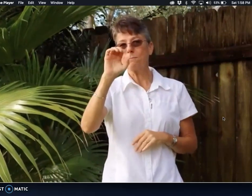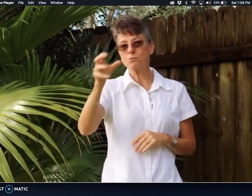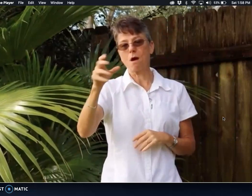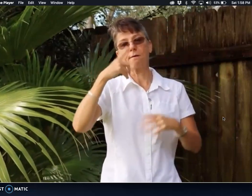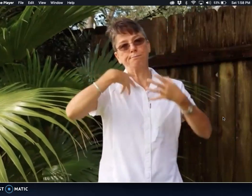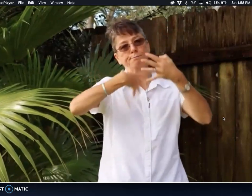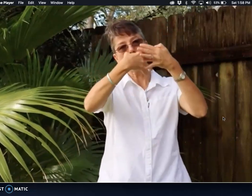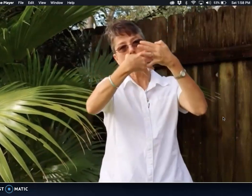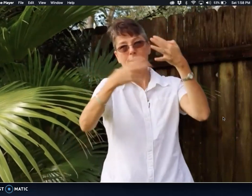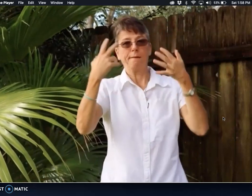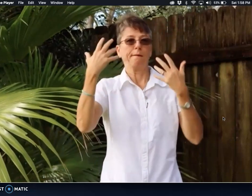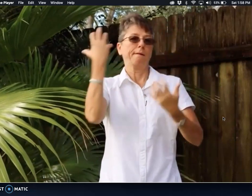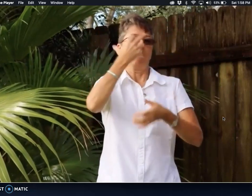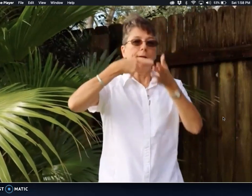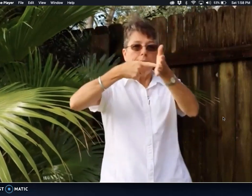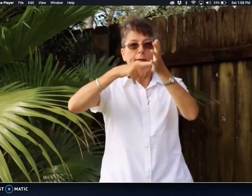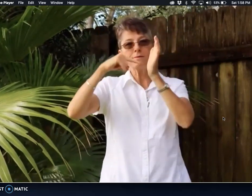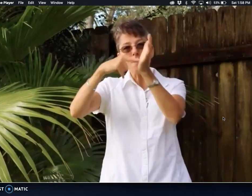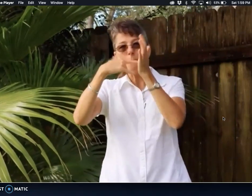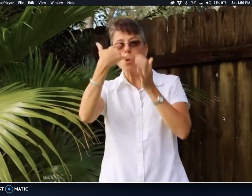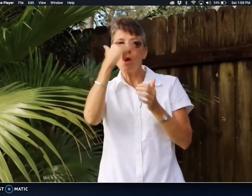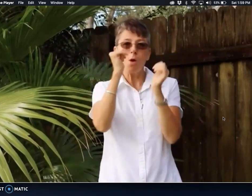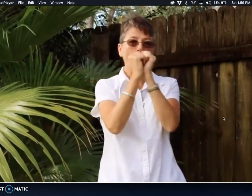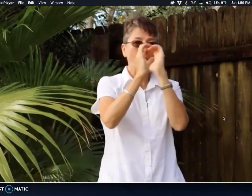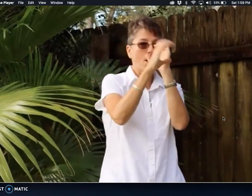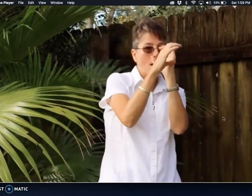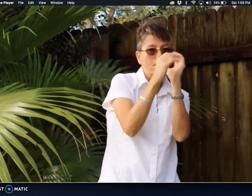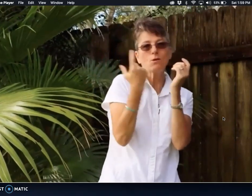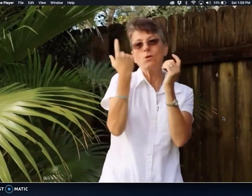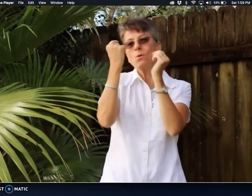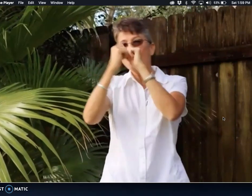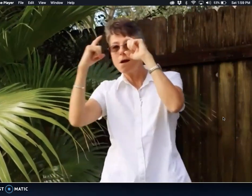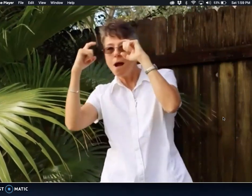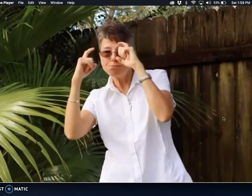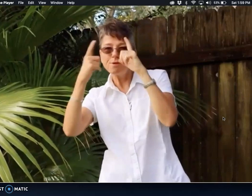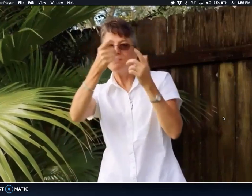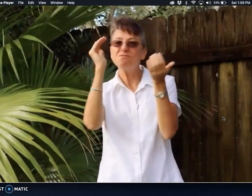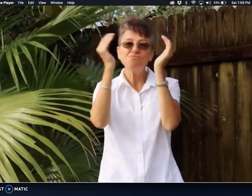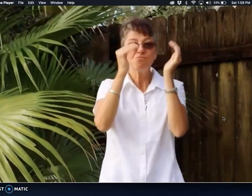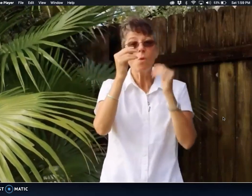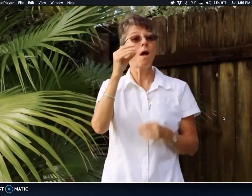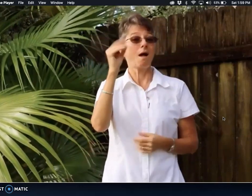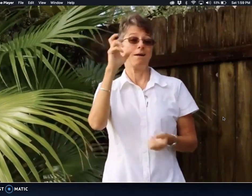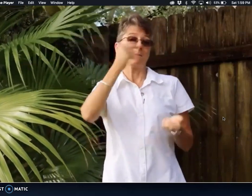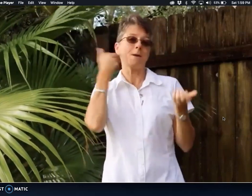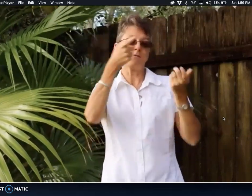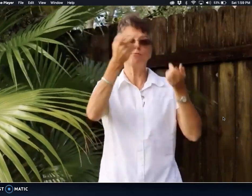A lot of YouTubers use them. Or no, you can find a lot of information on YouTube about them and compare.